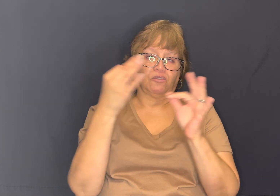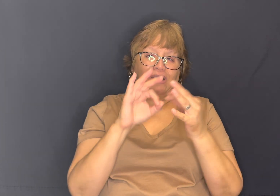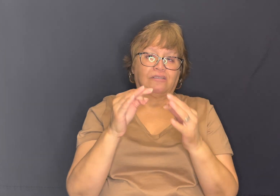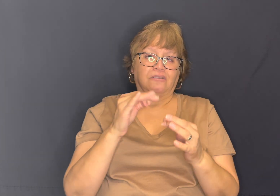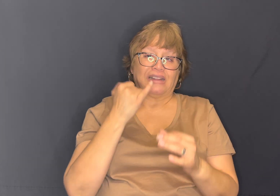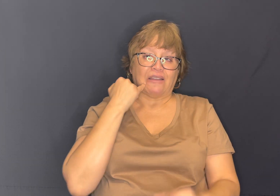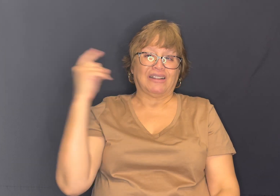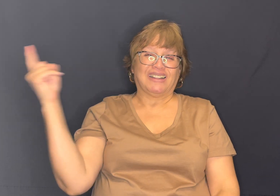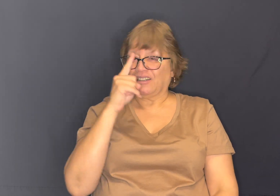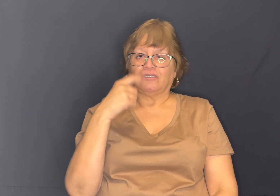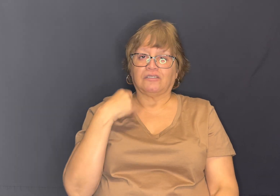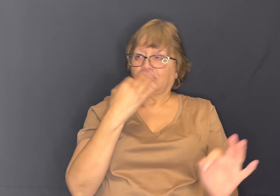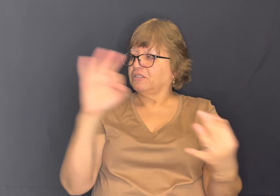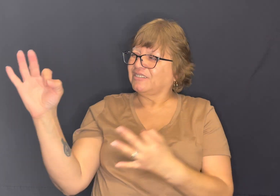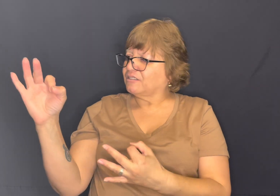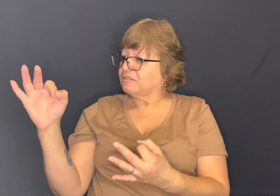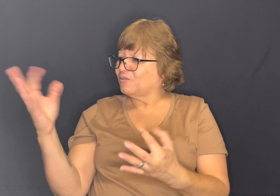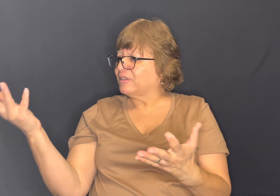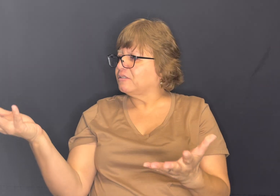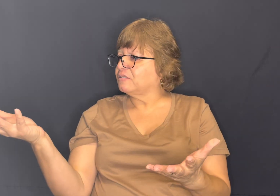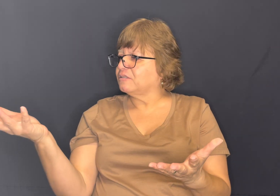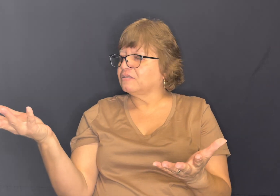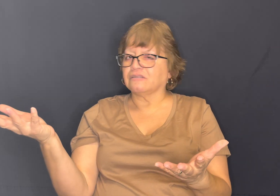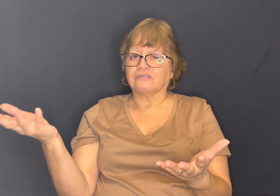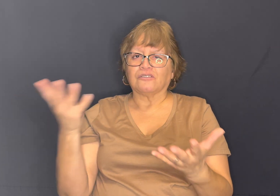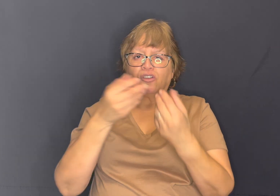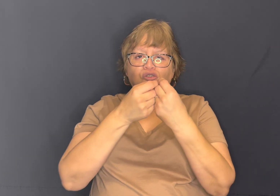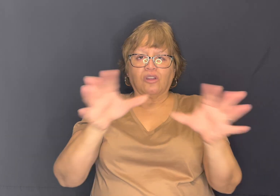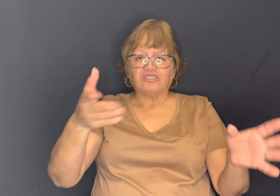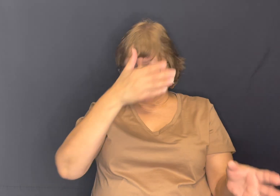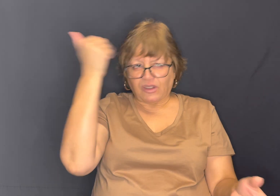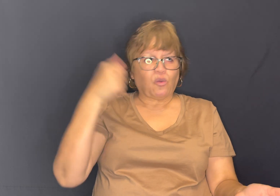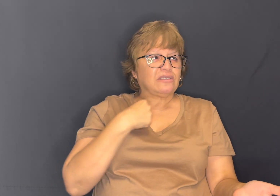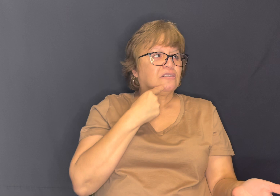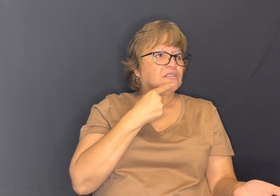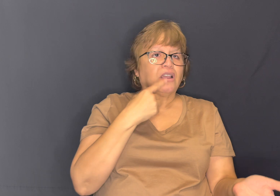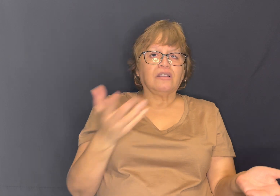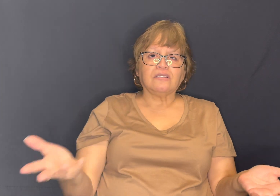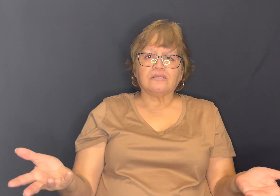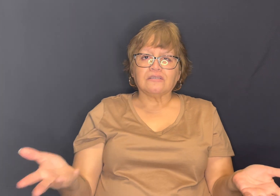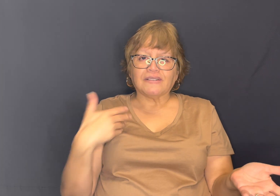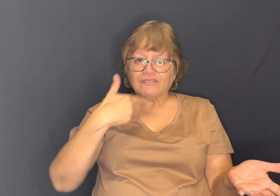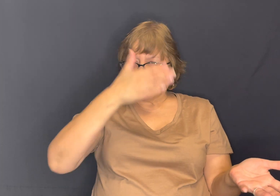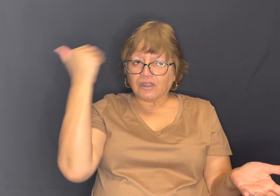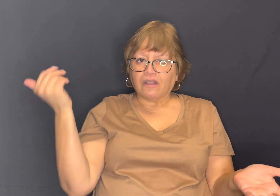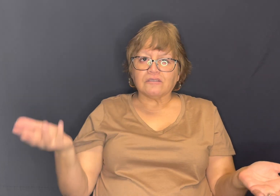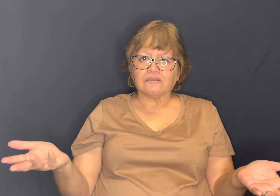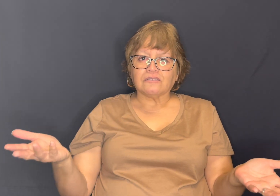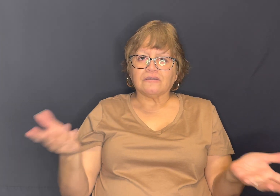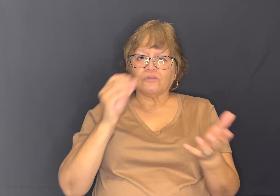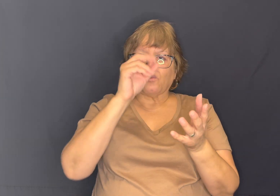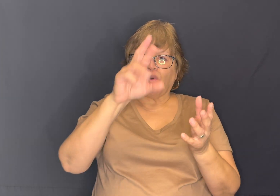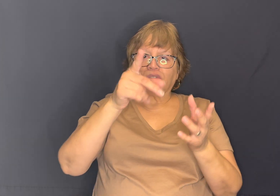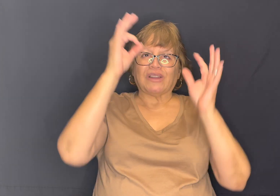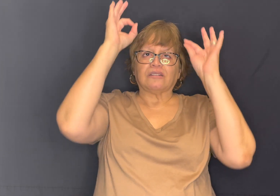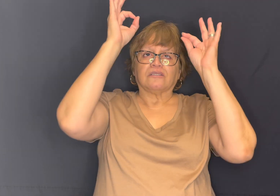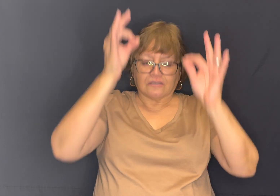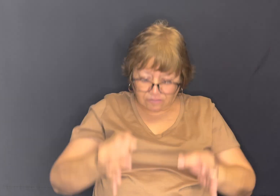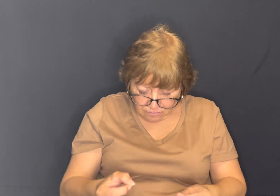Because really, it's less distraction, because if you come up and you know, try to duck down, you'll take the people